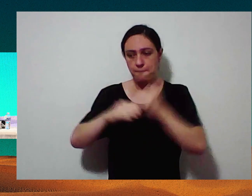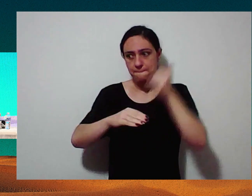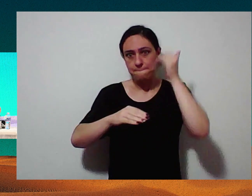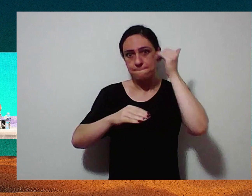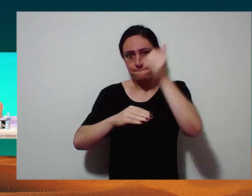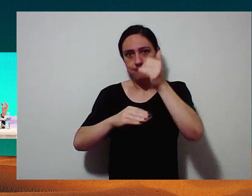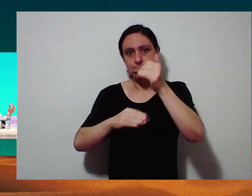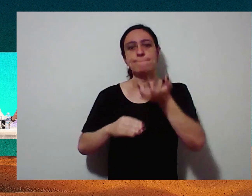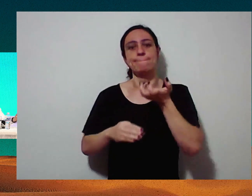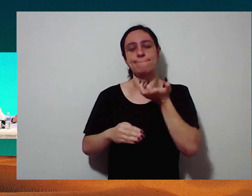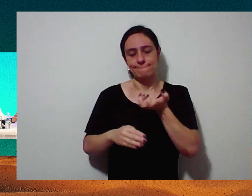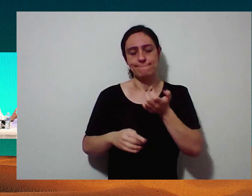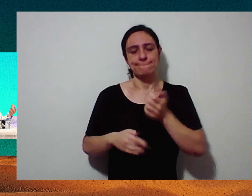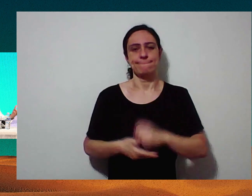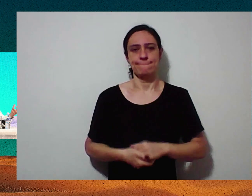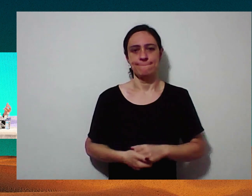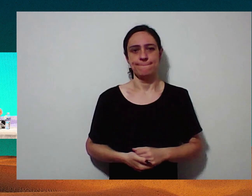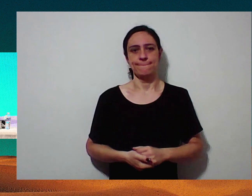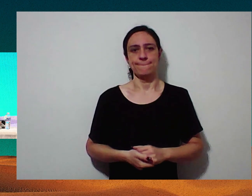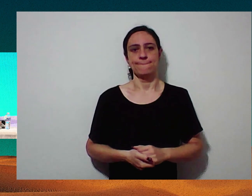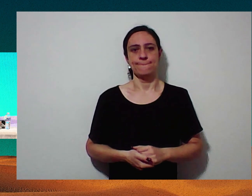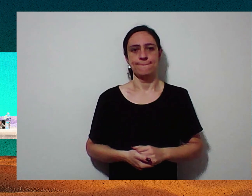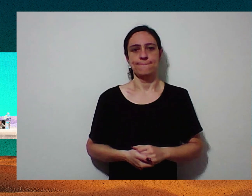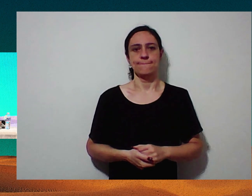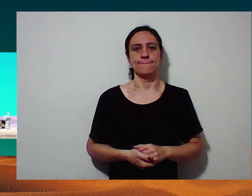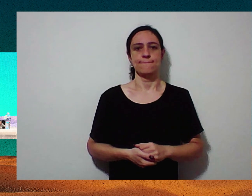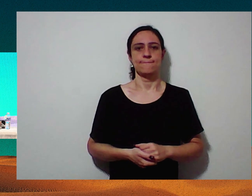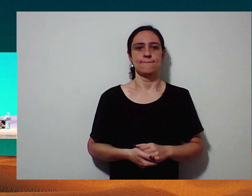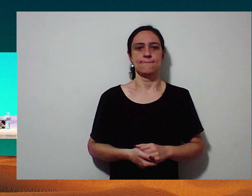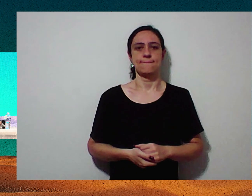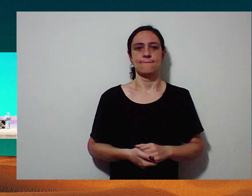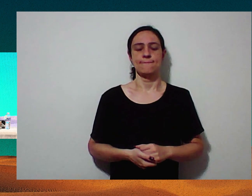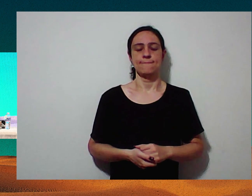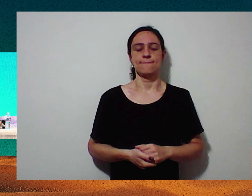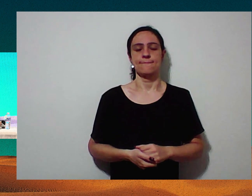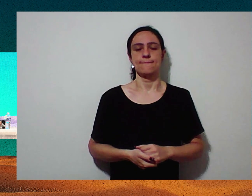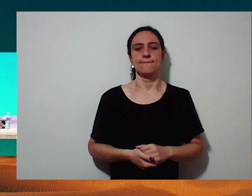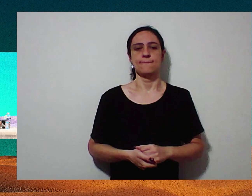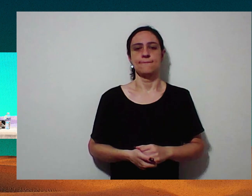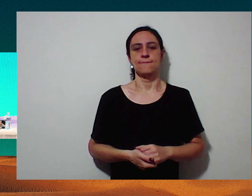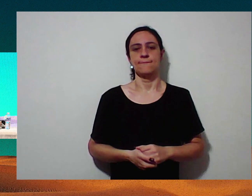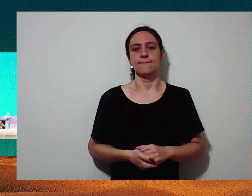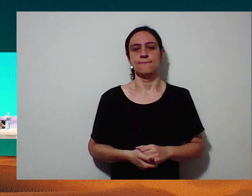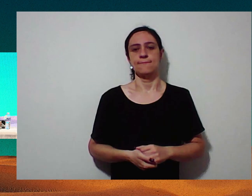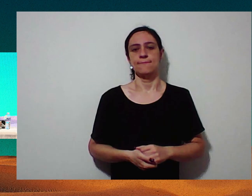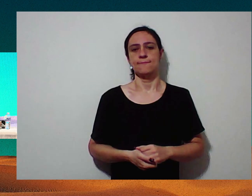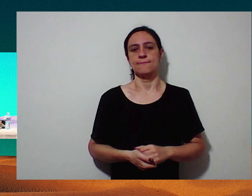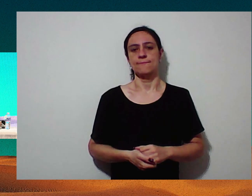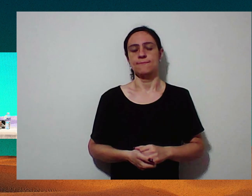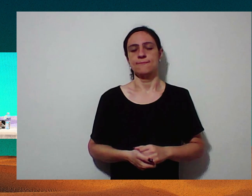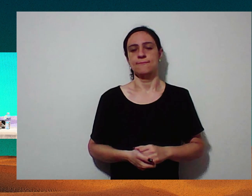ourselves to love and seek ambition. Nossa, Senhor Jesus. Oh Lord Jesus.